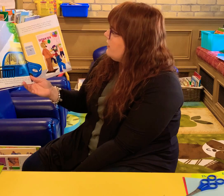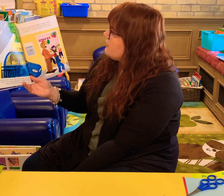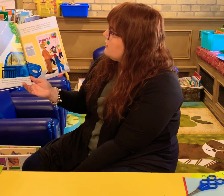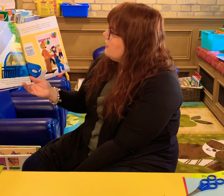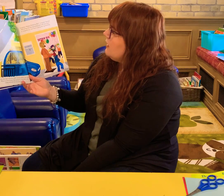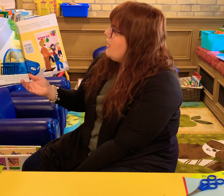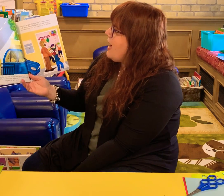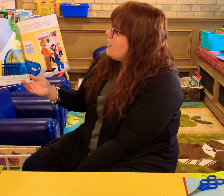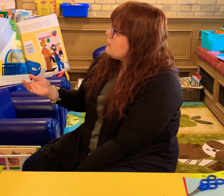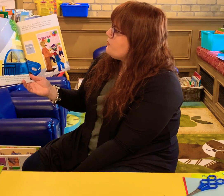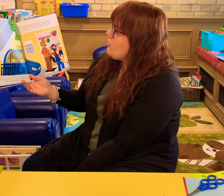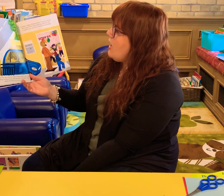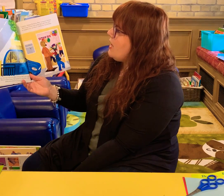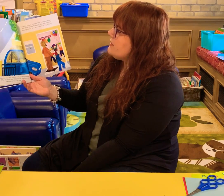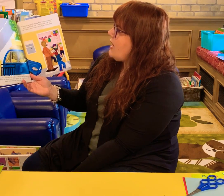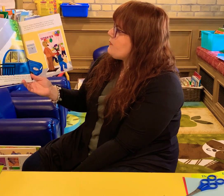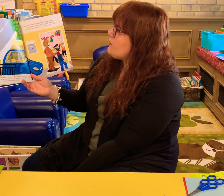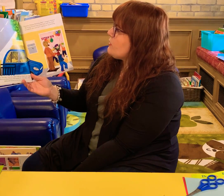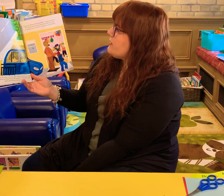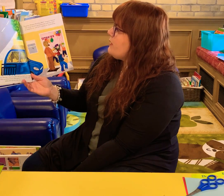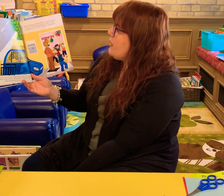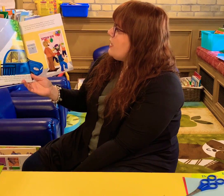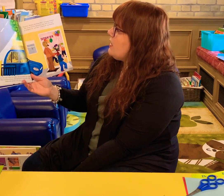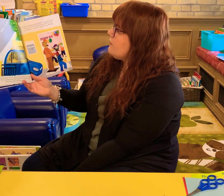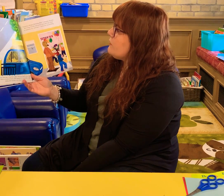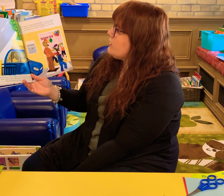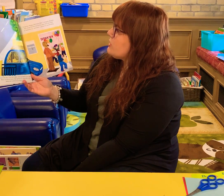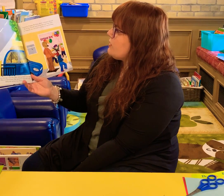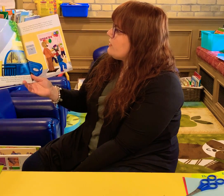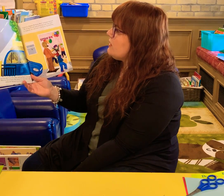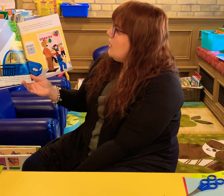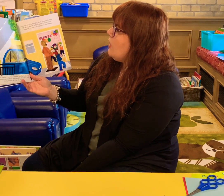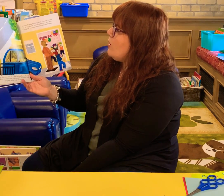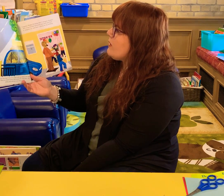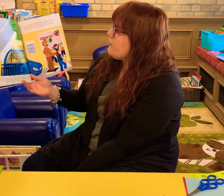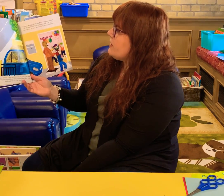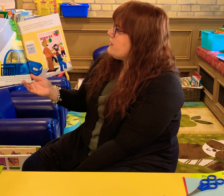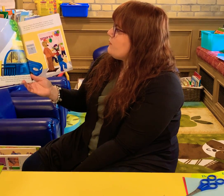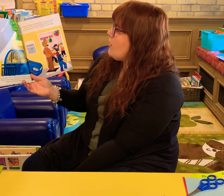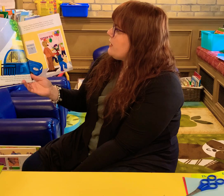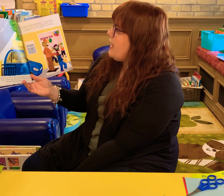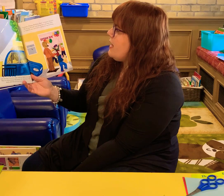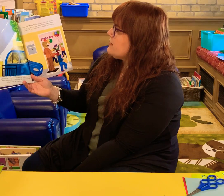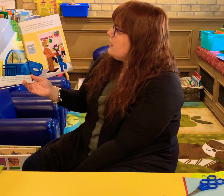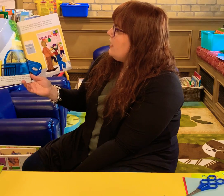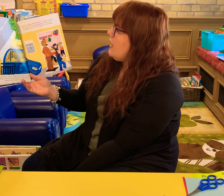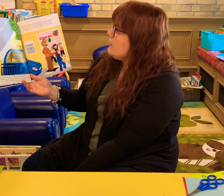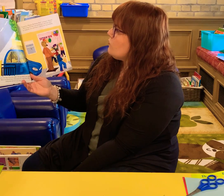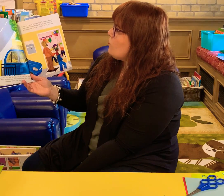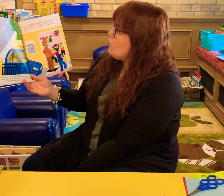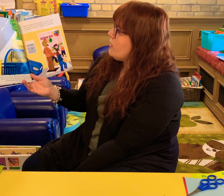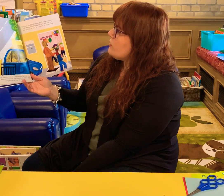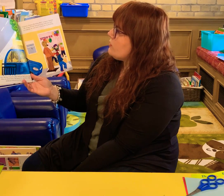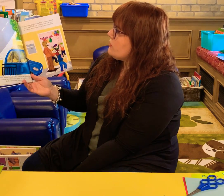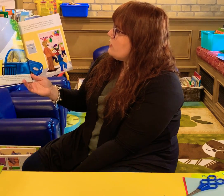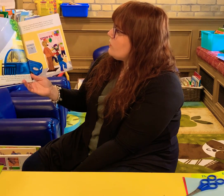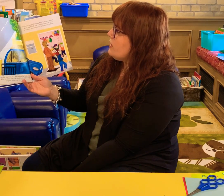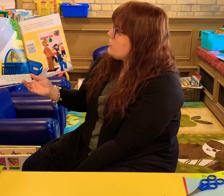surprise happy birthday Ben everyone shouted all my friends had party hats and were there were there to